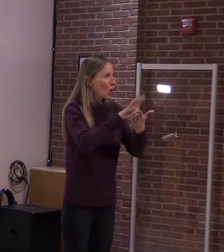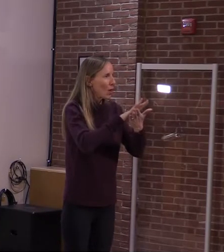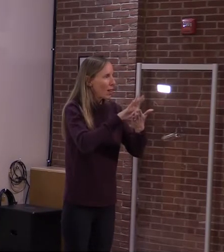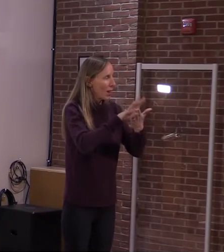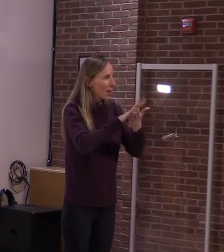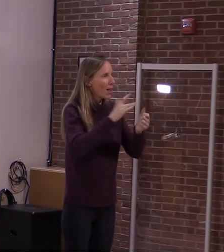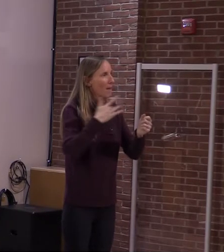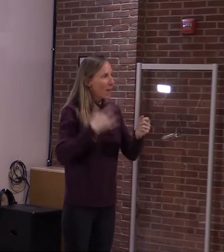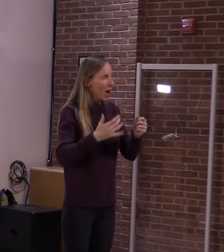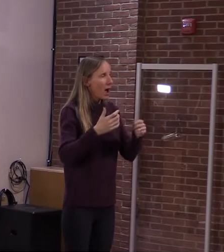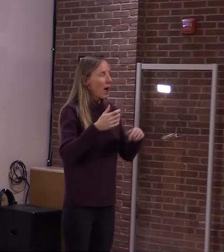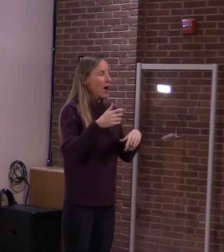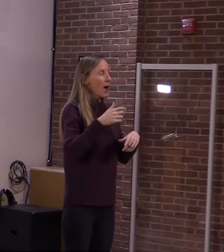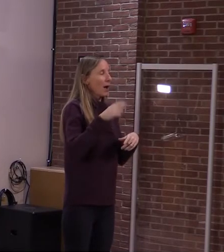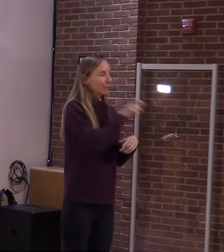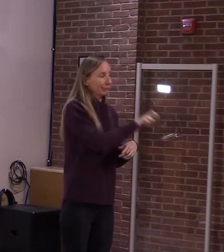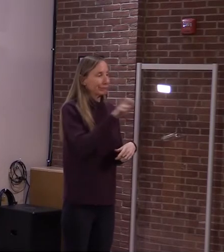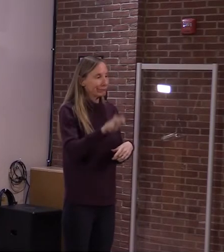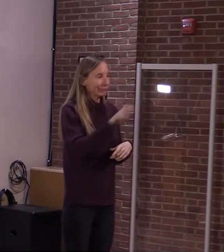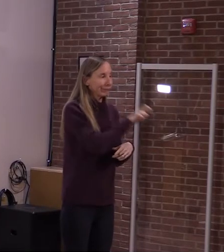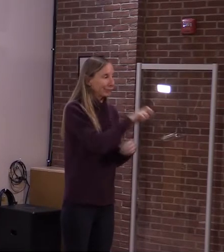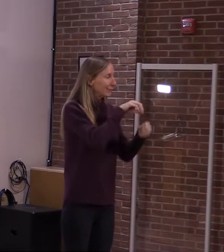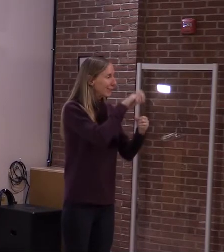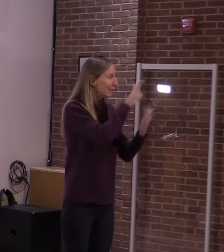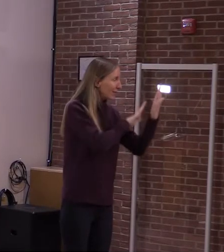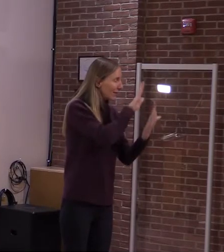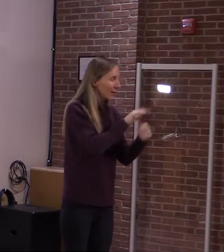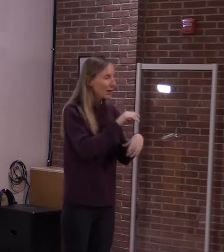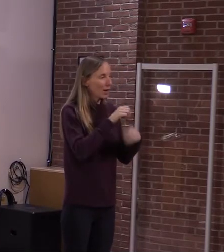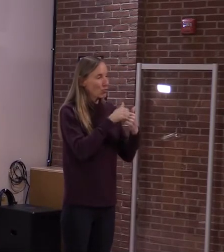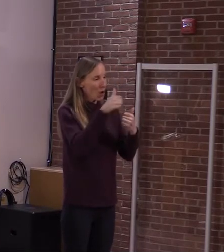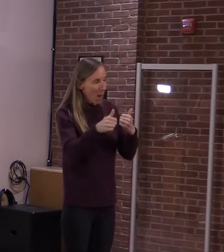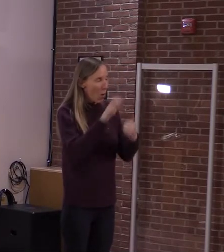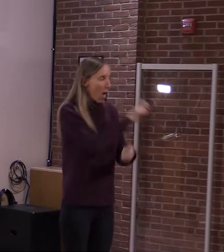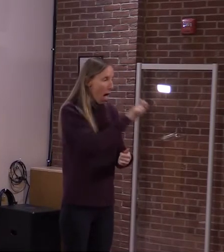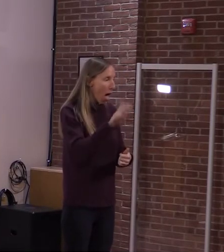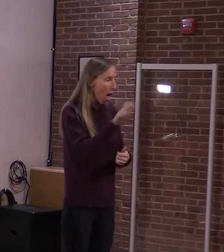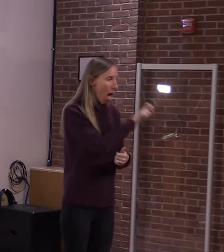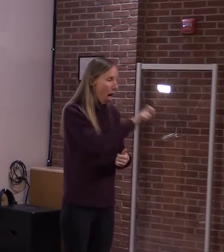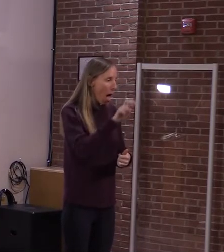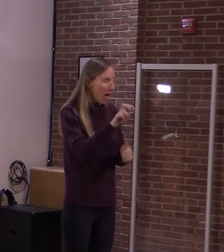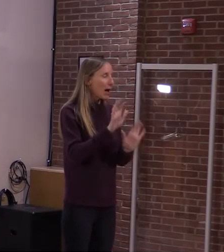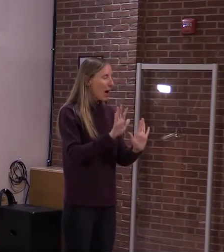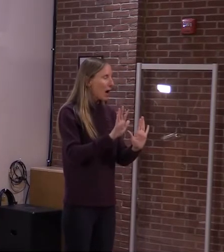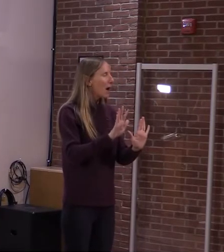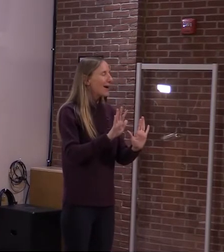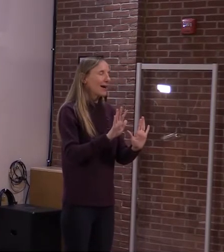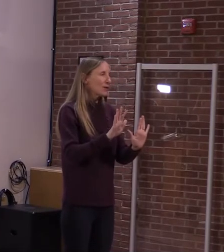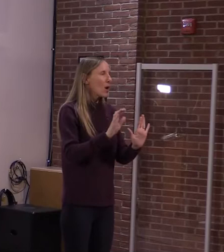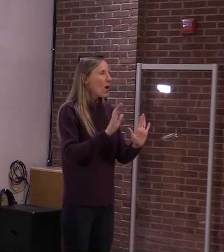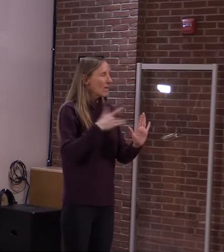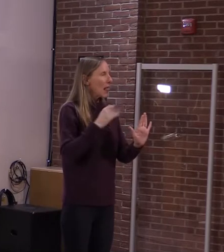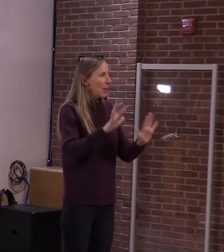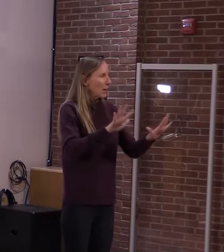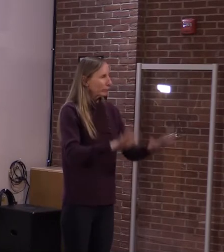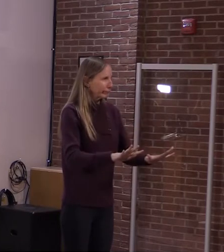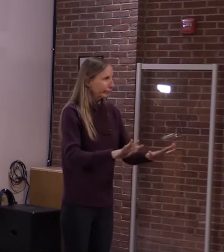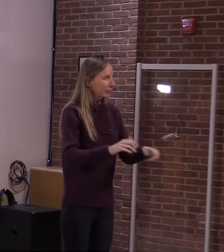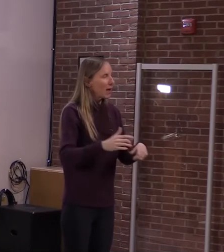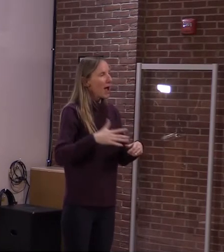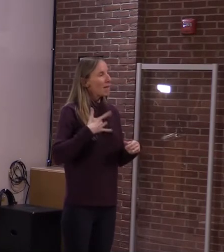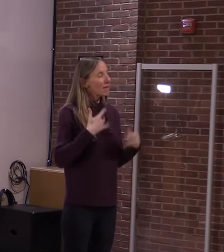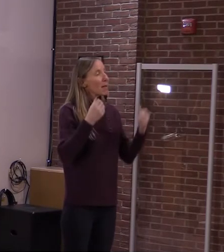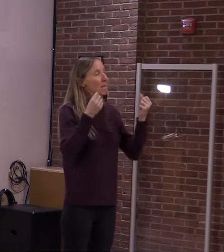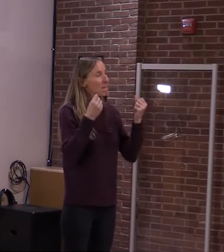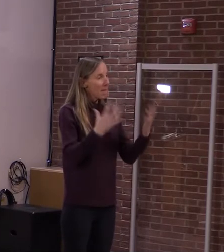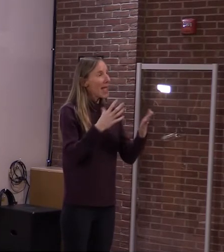back and forth from hybrid and remote and so forth. So I'm optimistic we have the right policy tools in place to enable more in-person, and